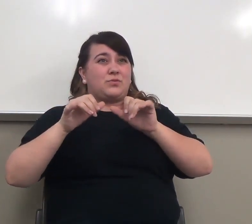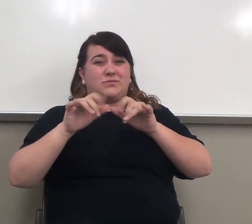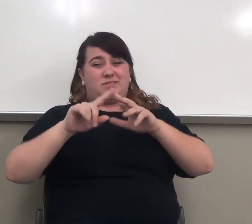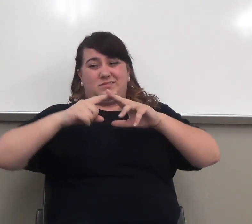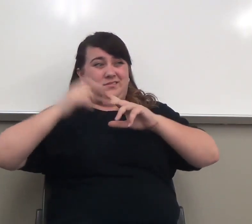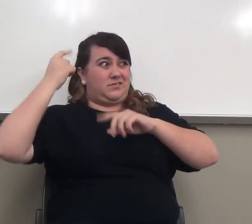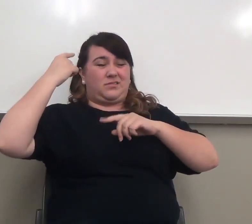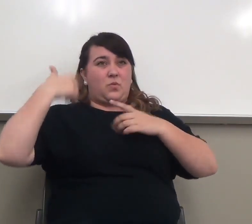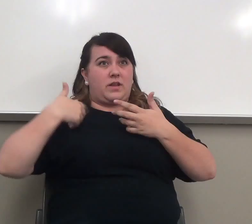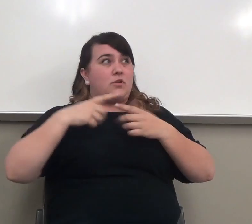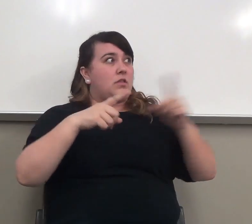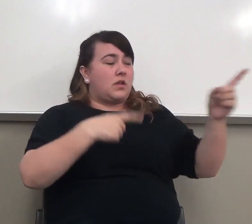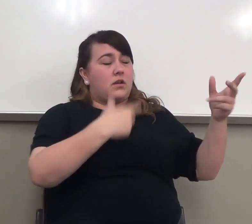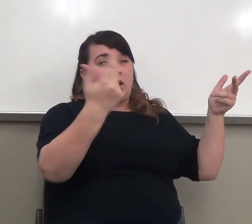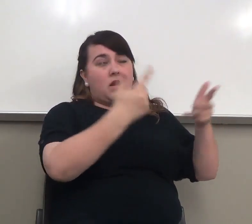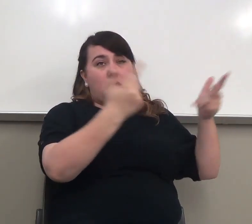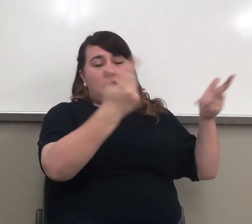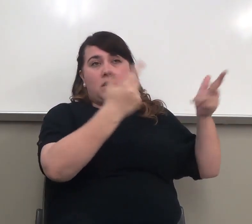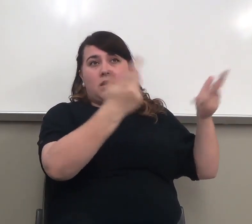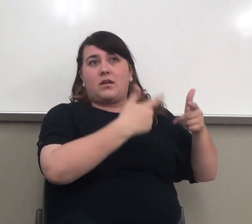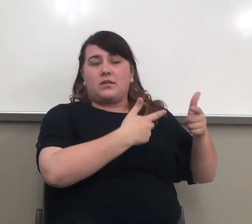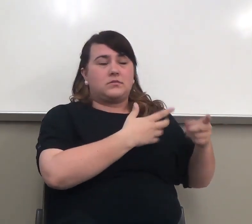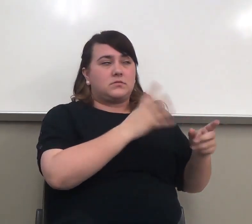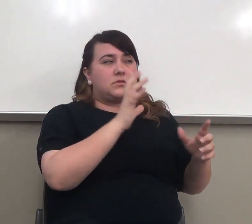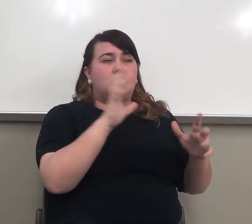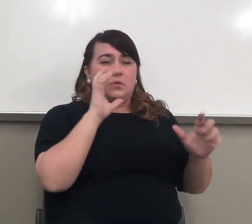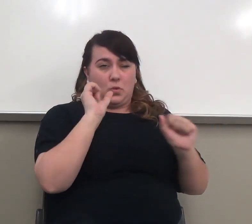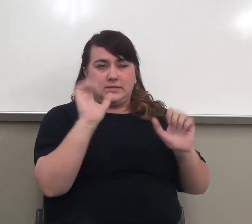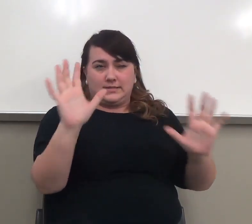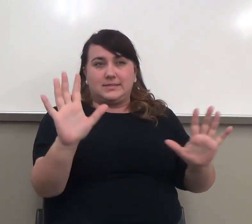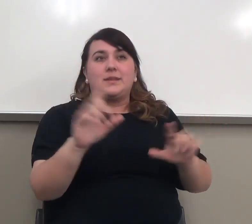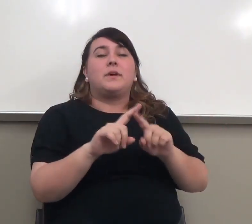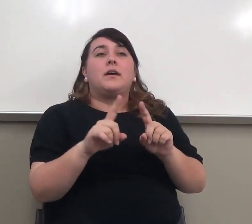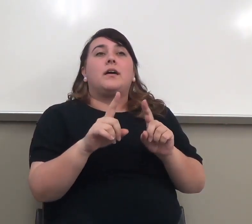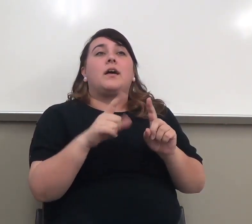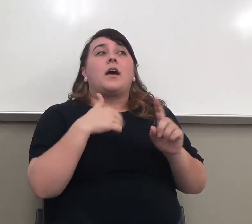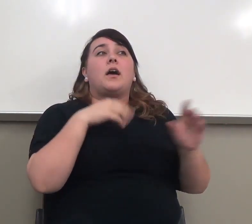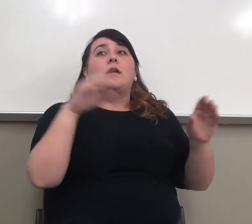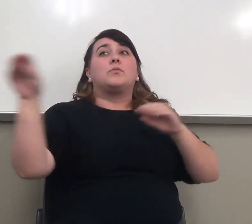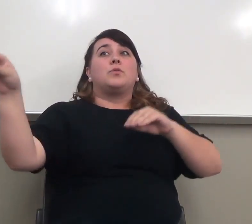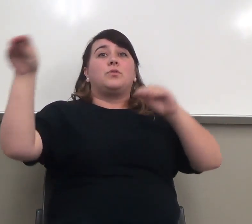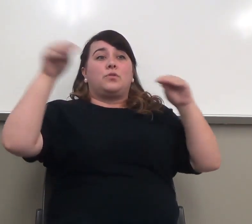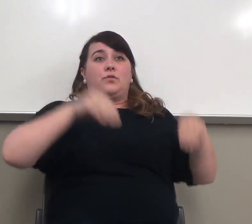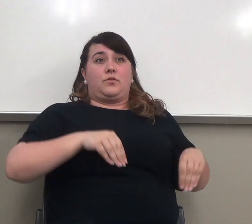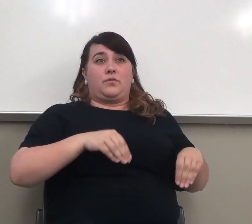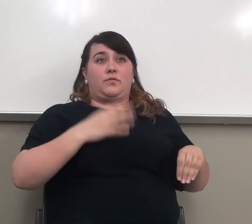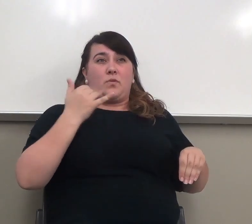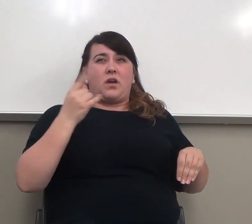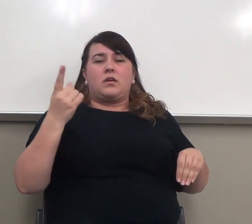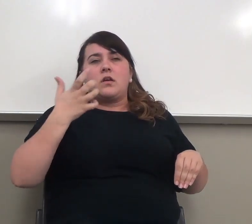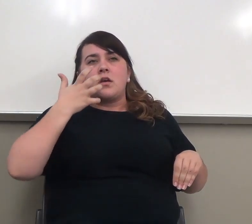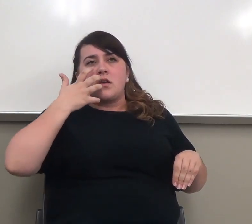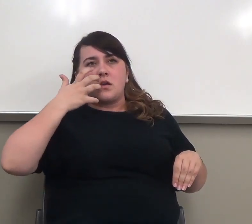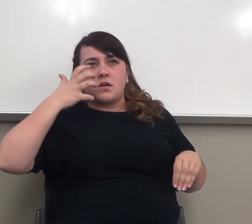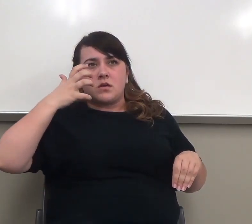the pump, so it's a little bit more noisy. But one of the reasons I moved is because it's always too hot. It's so hot. And